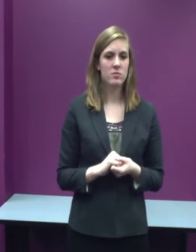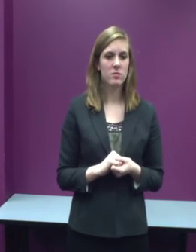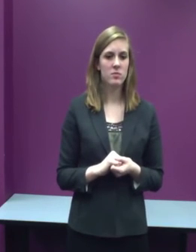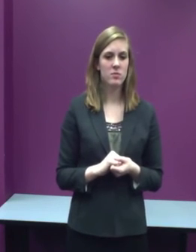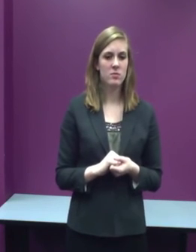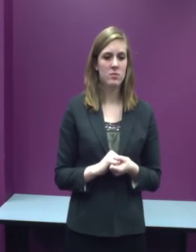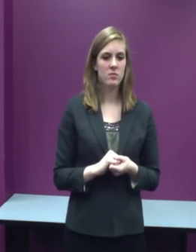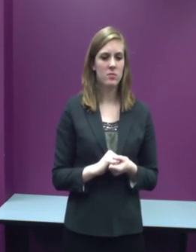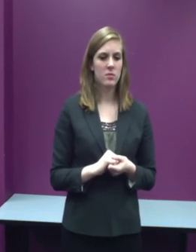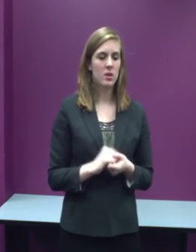long anxious to see.